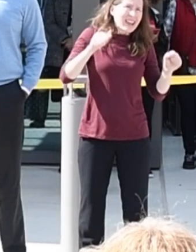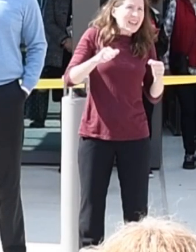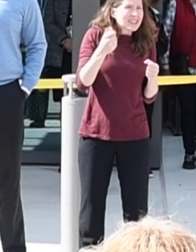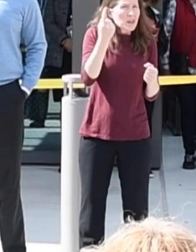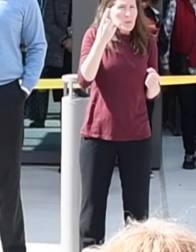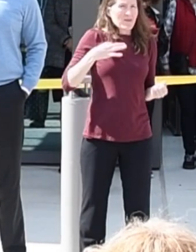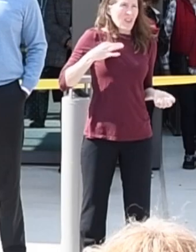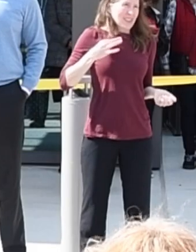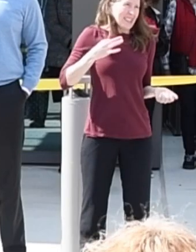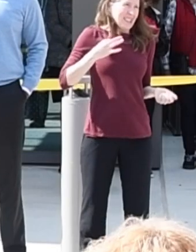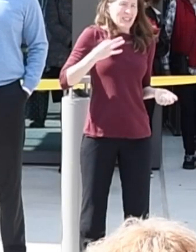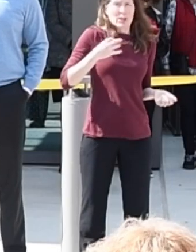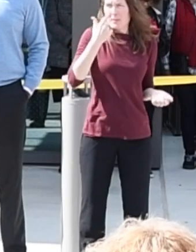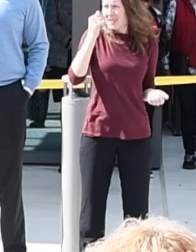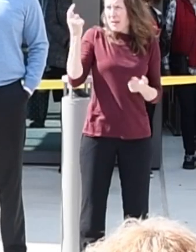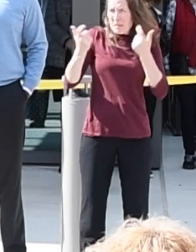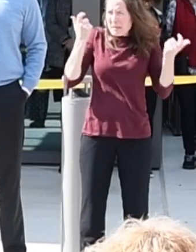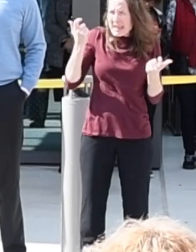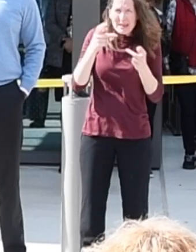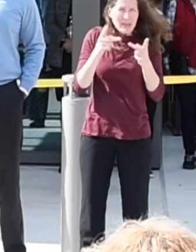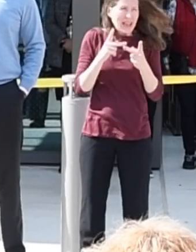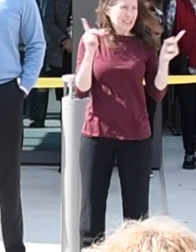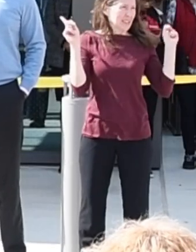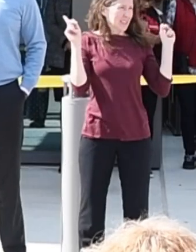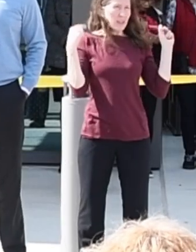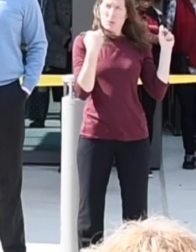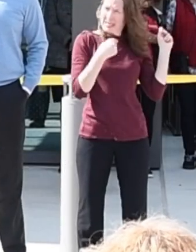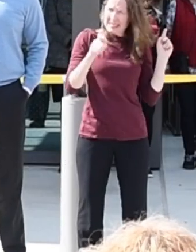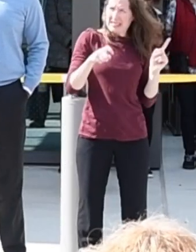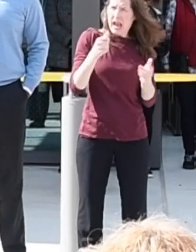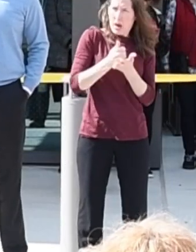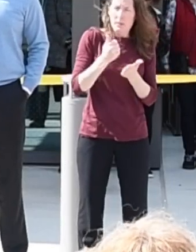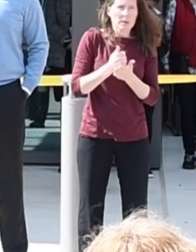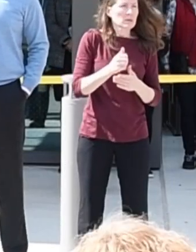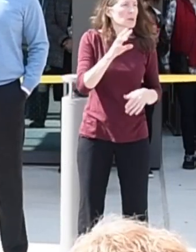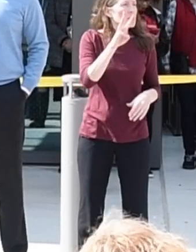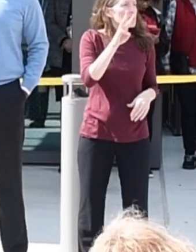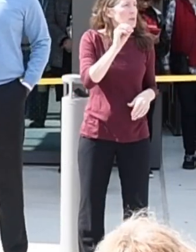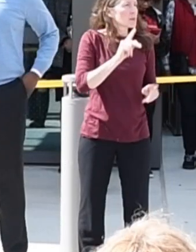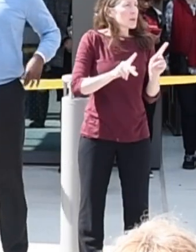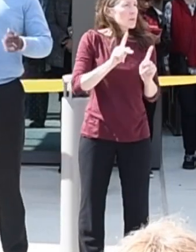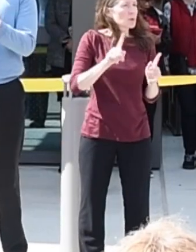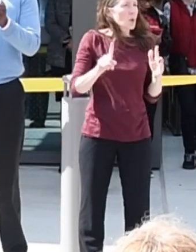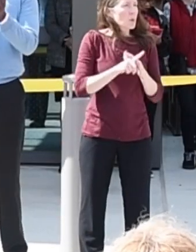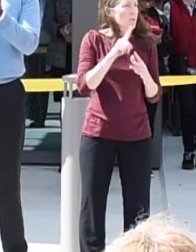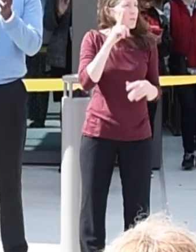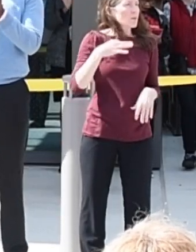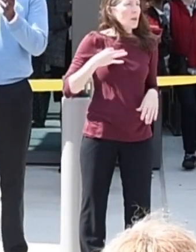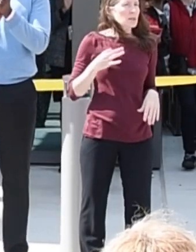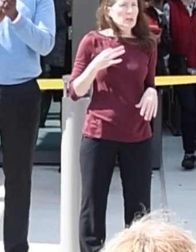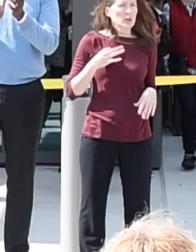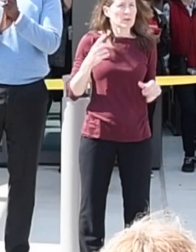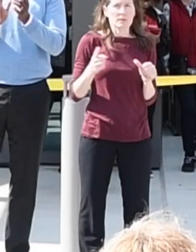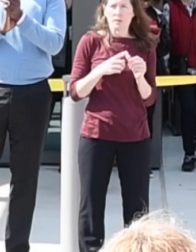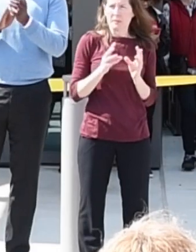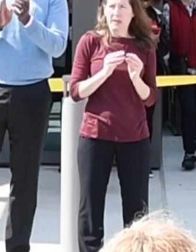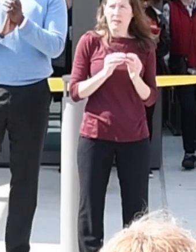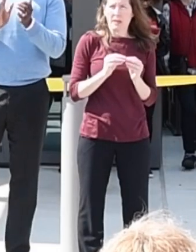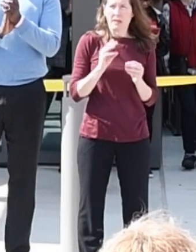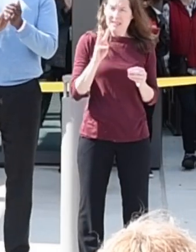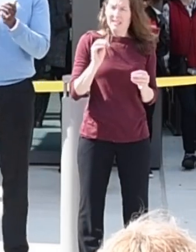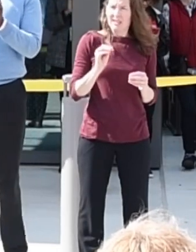big place and we're going to need some help. 60 people showed up for that very first meeting.